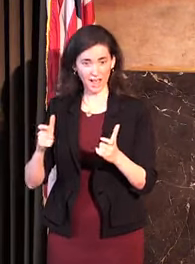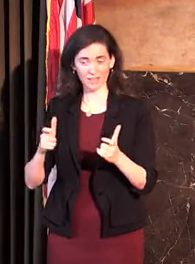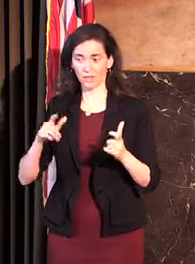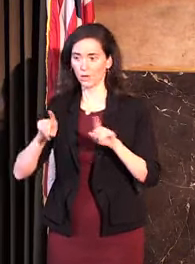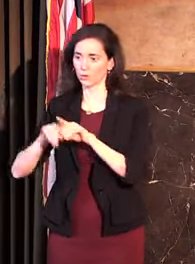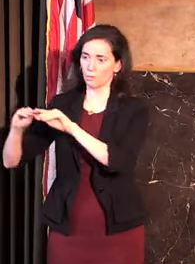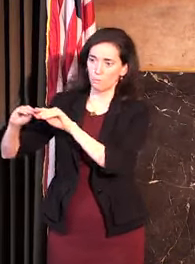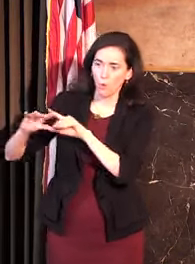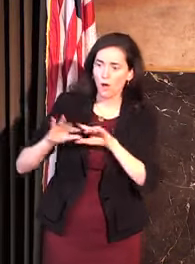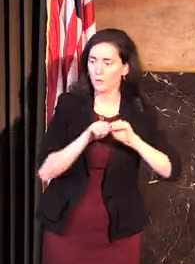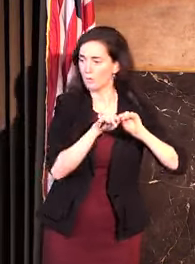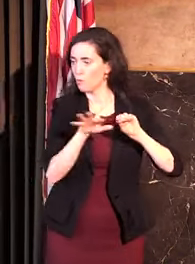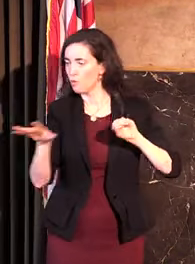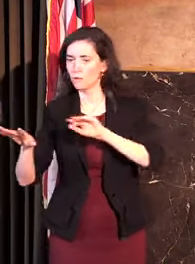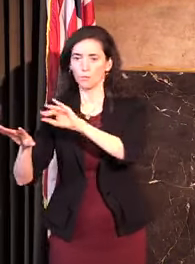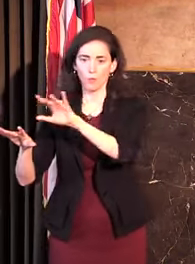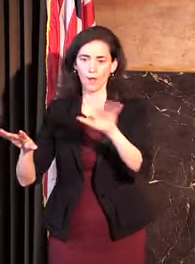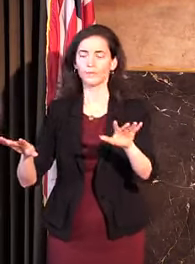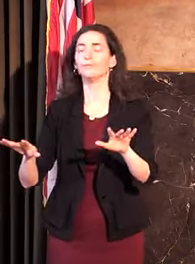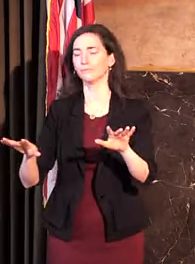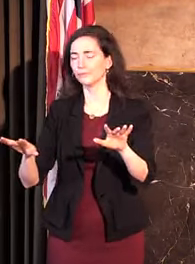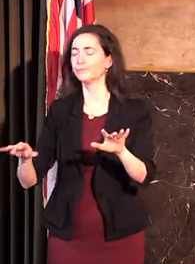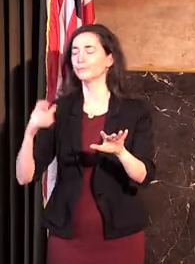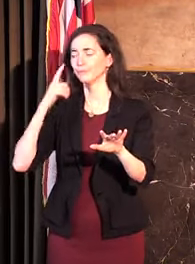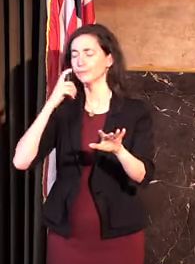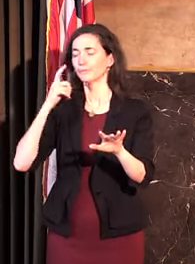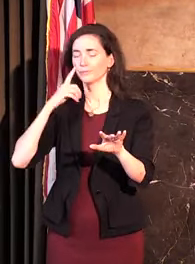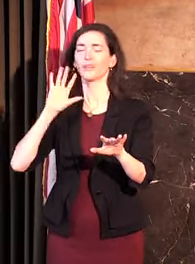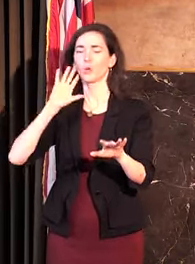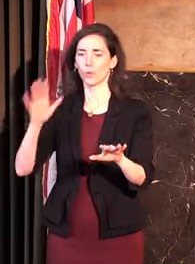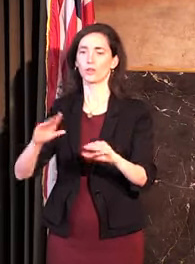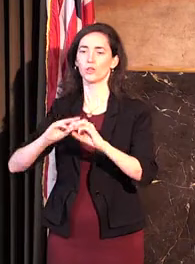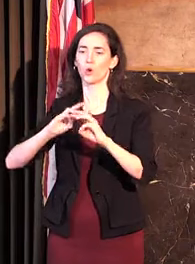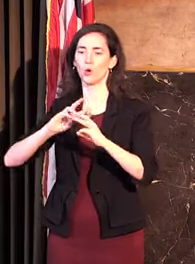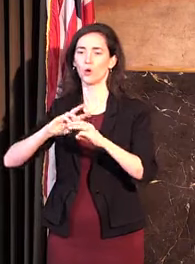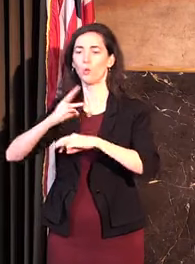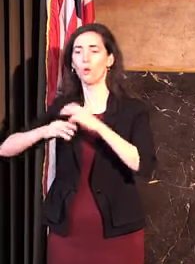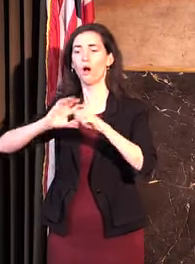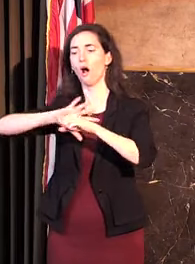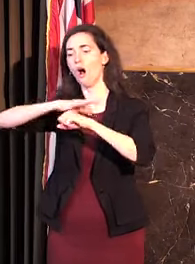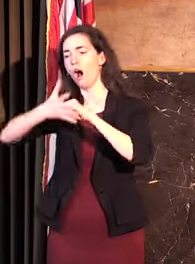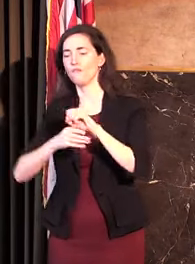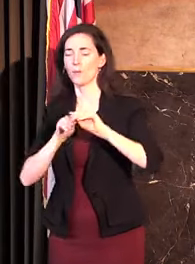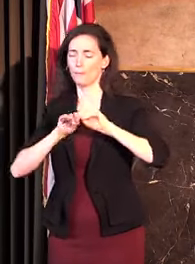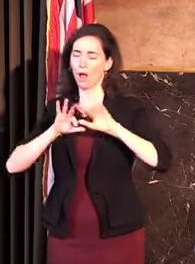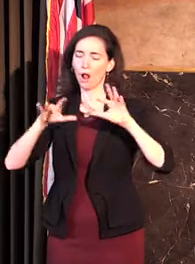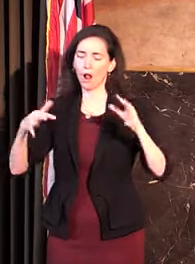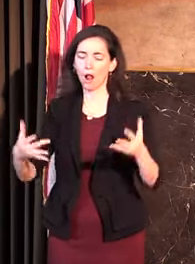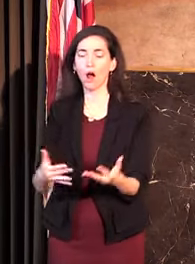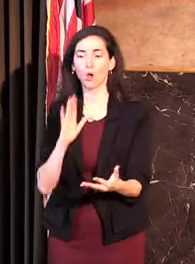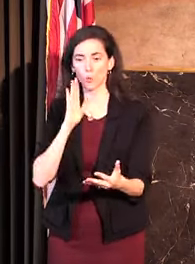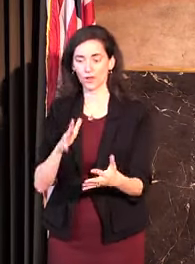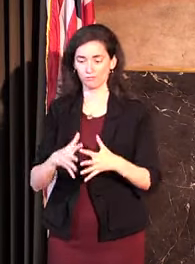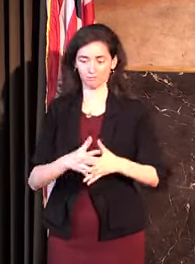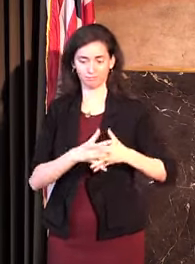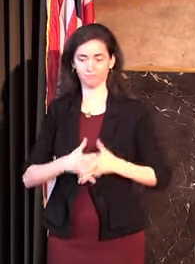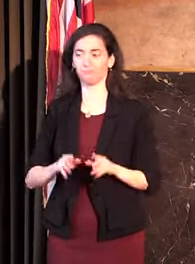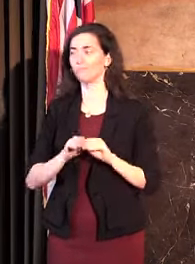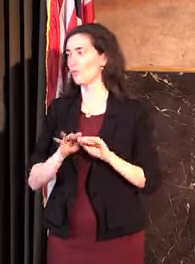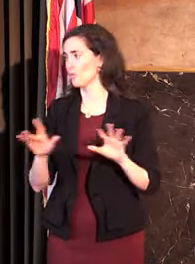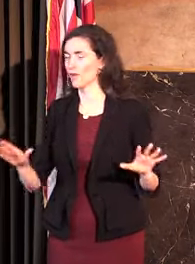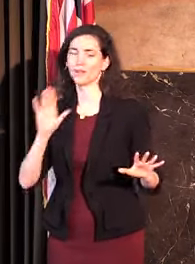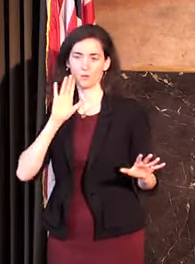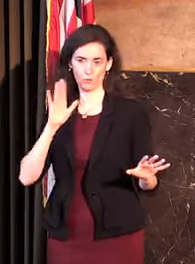move, we can anticipate that there will be additional cases all over the world and all over the country. And we are